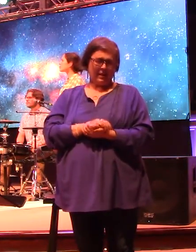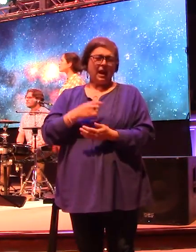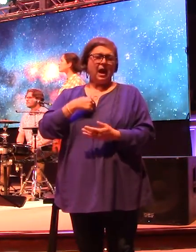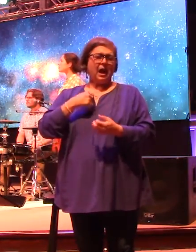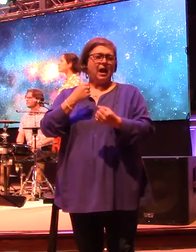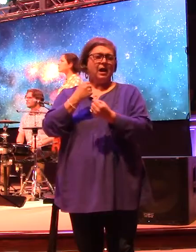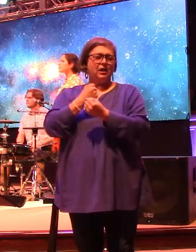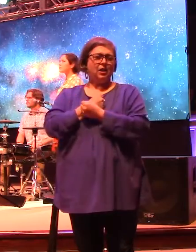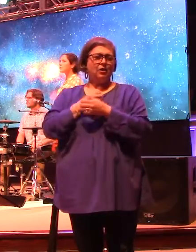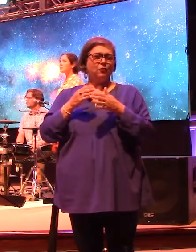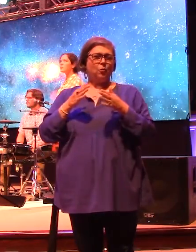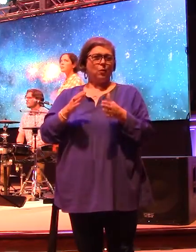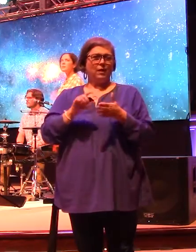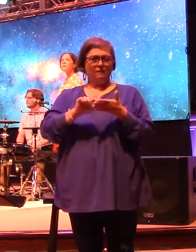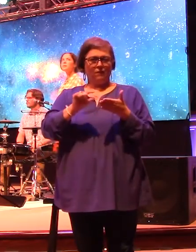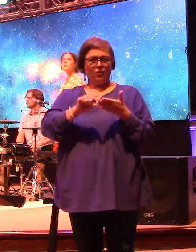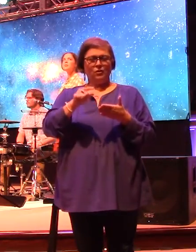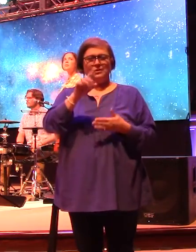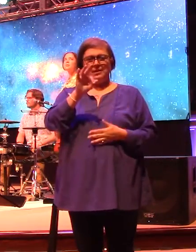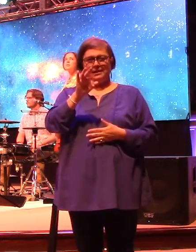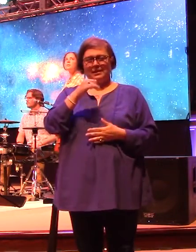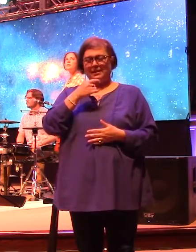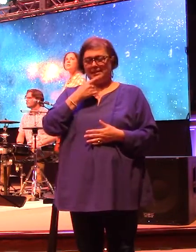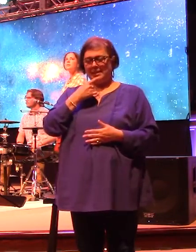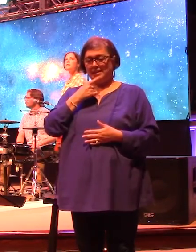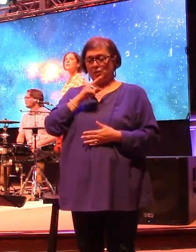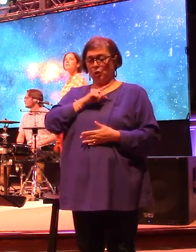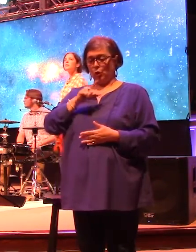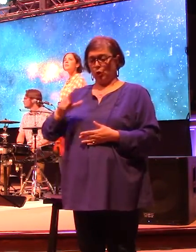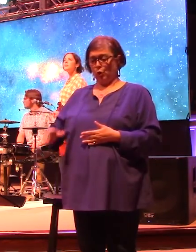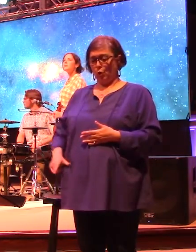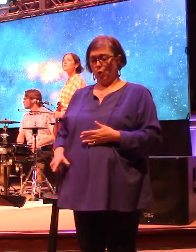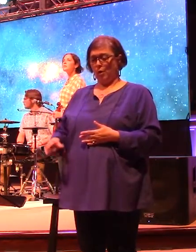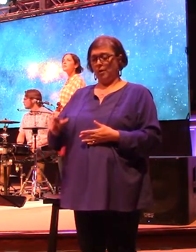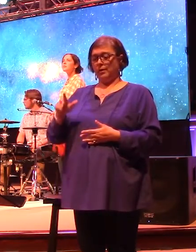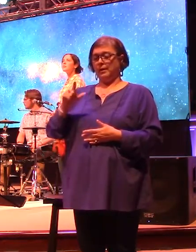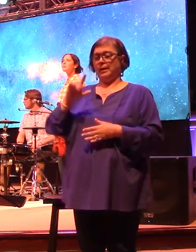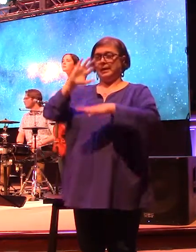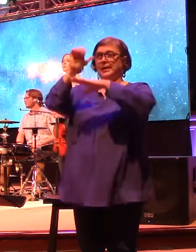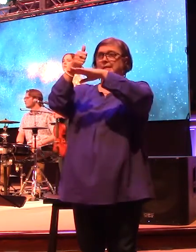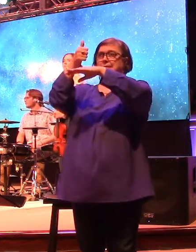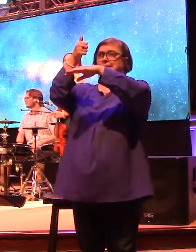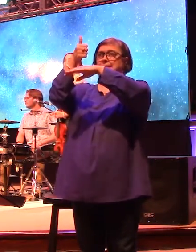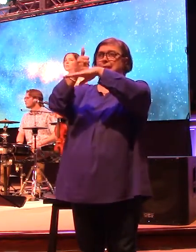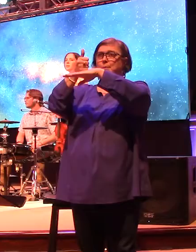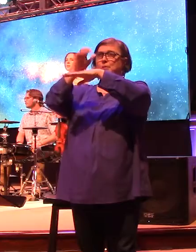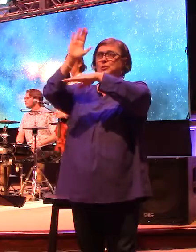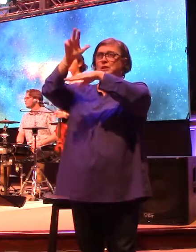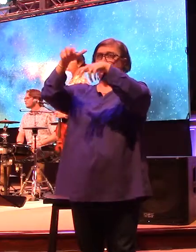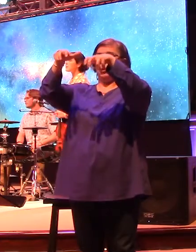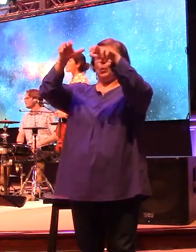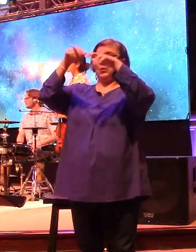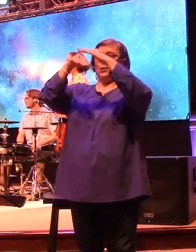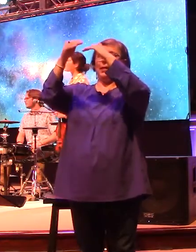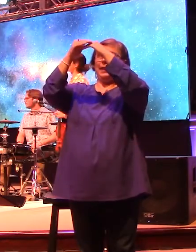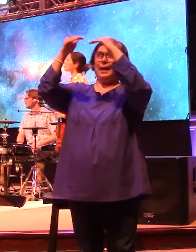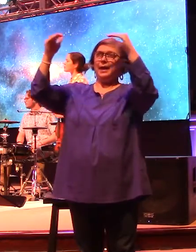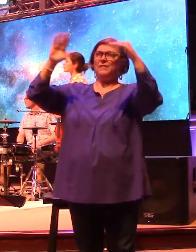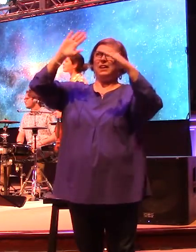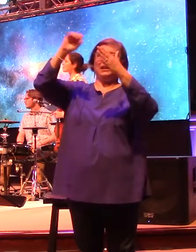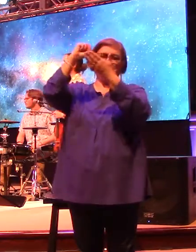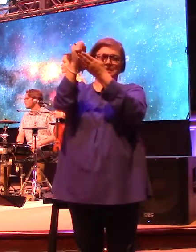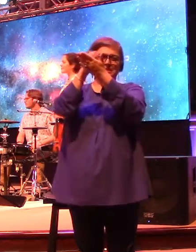the way it puts verse 19. The Lord has established his throne in heavens, and his